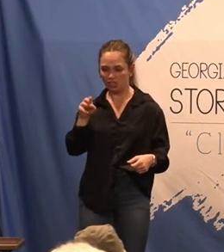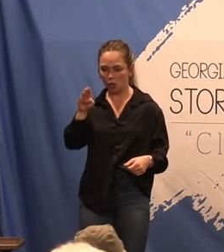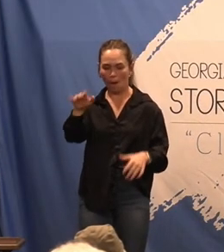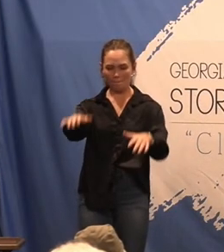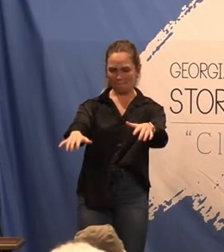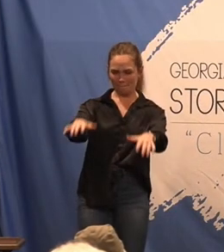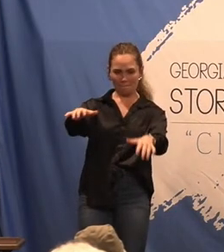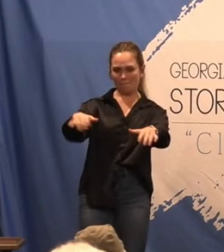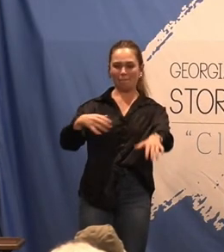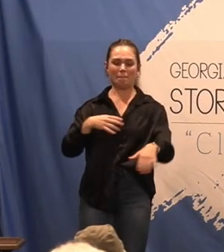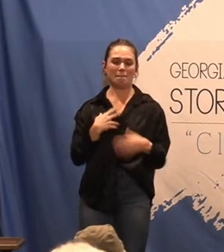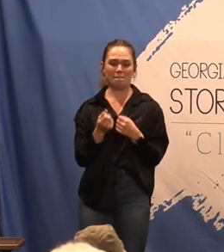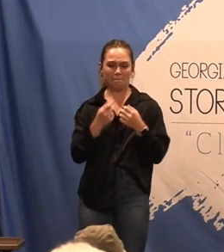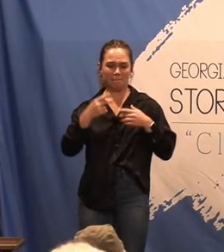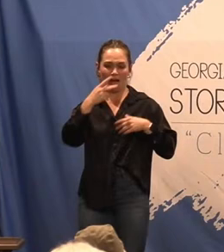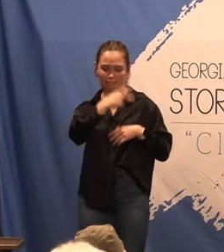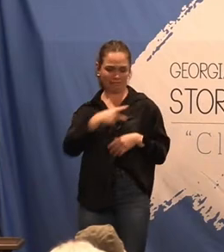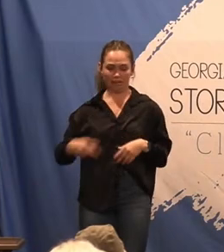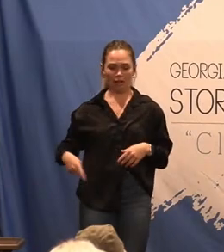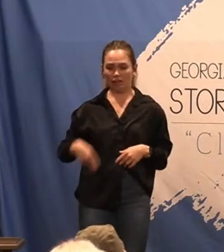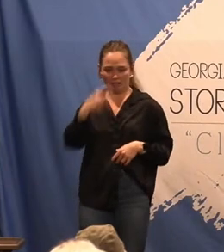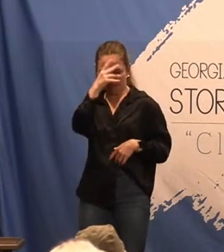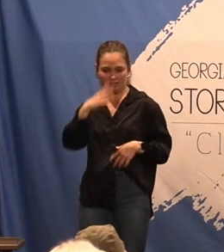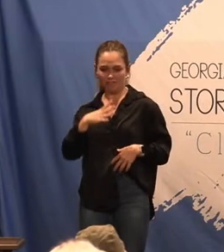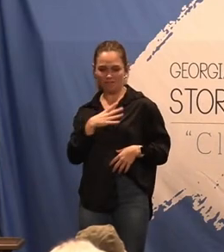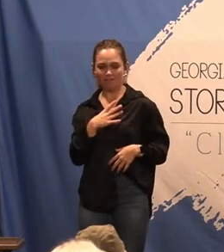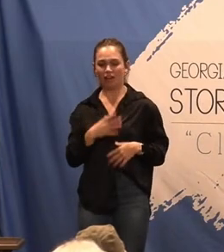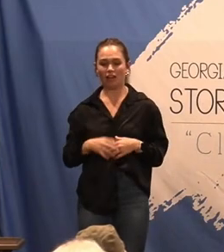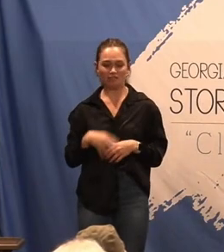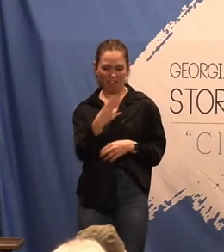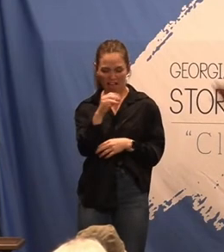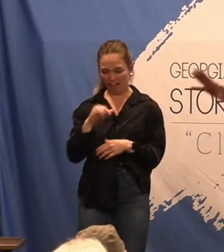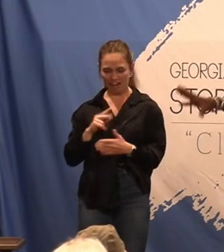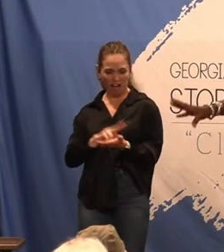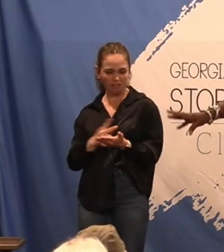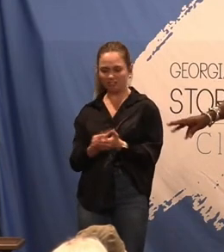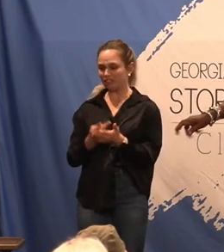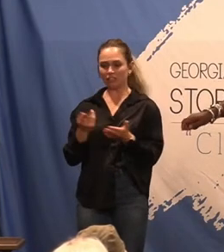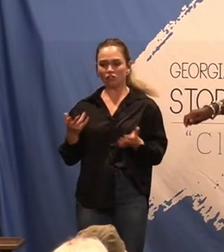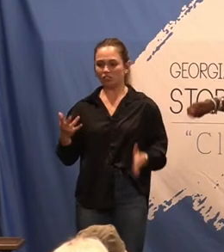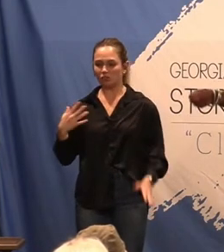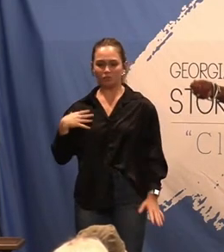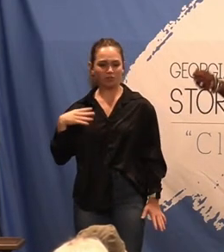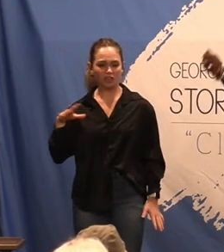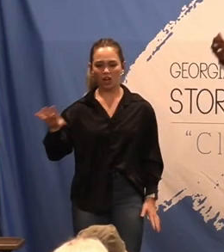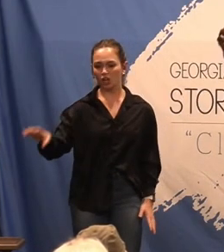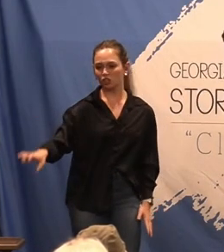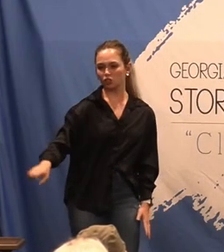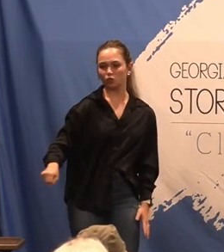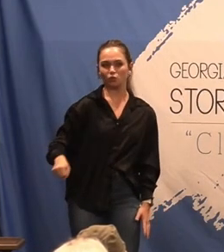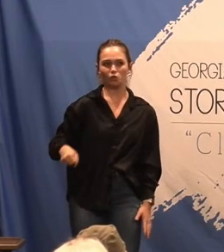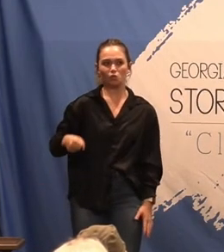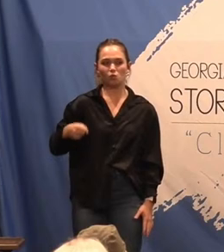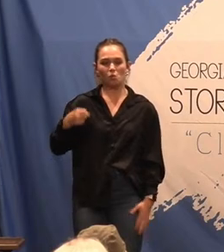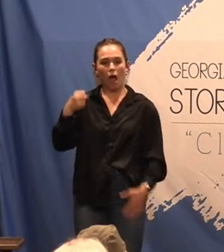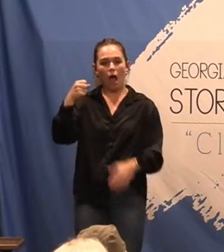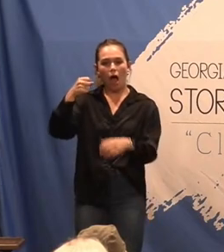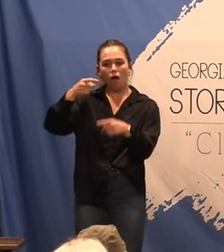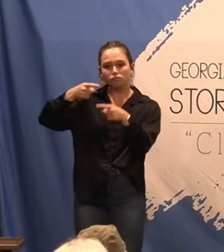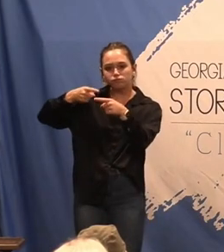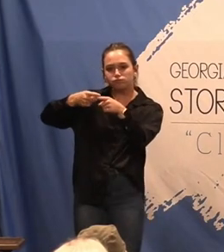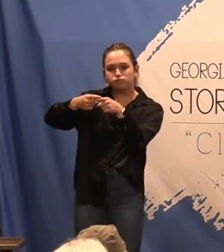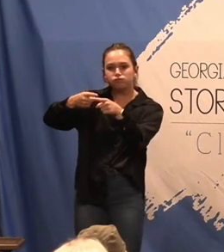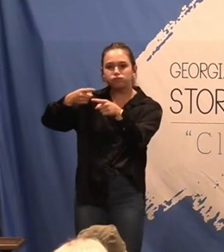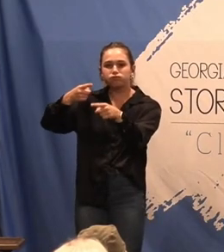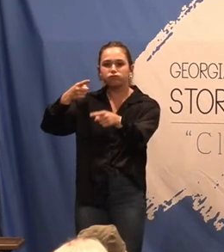King's bedfellow and the buff, practically chief head cook in Hell's Kitchen. She grabbed her cutlass with its blade of